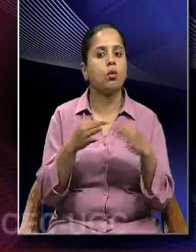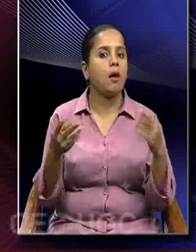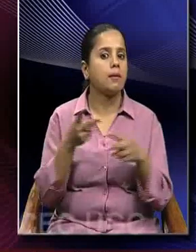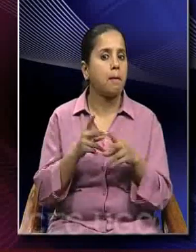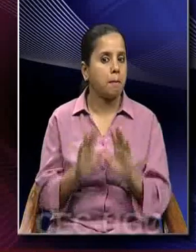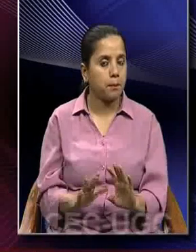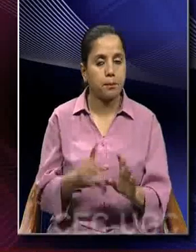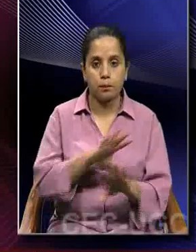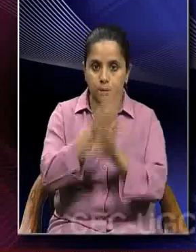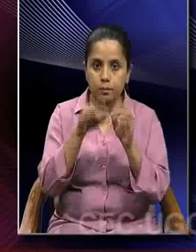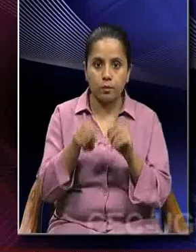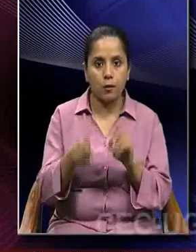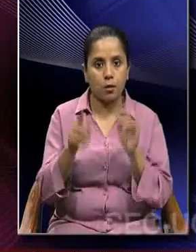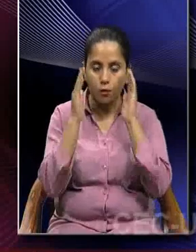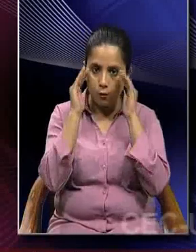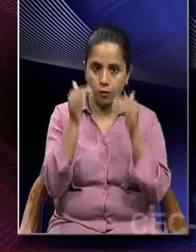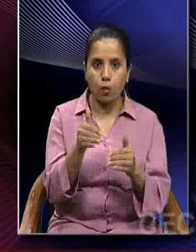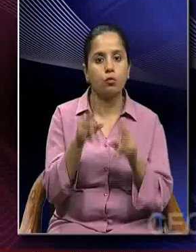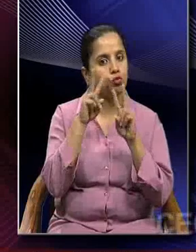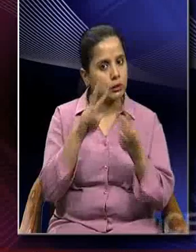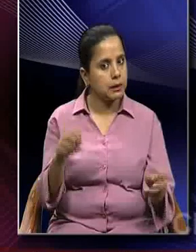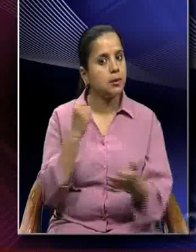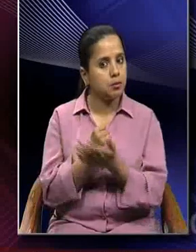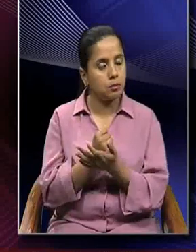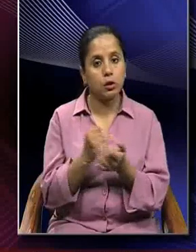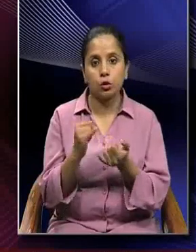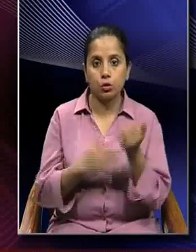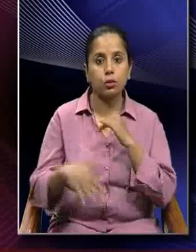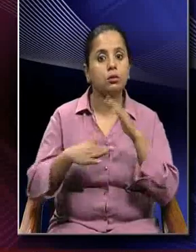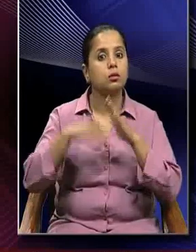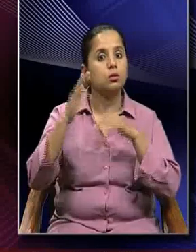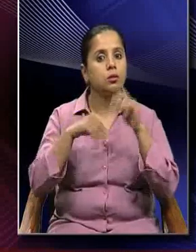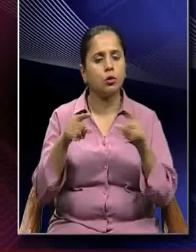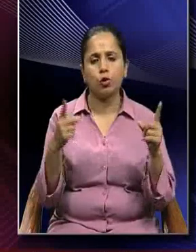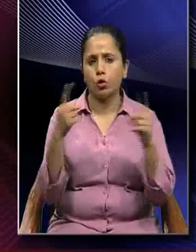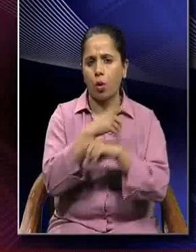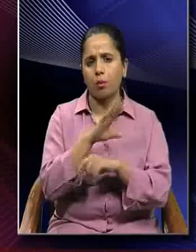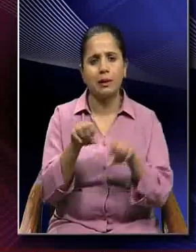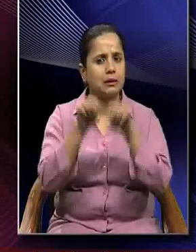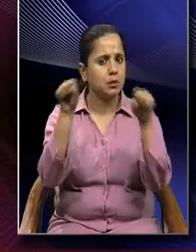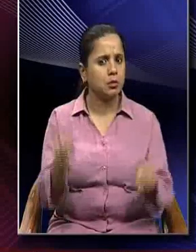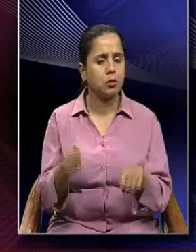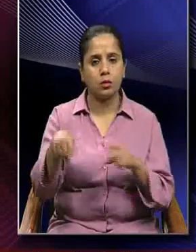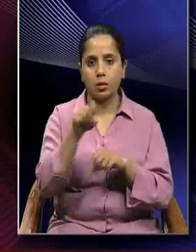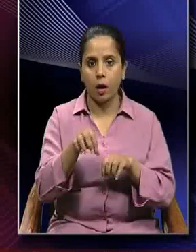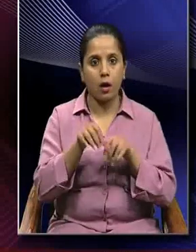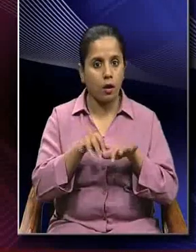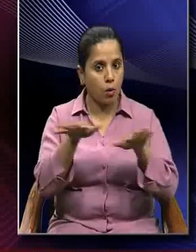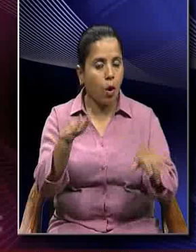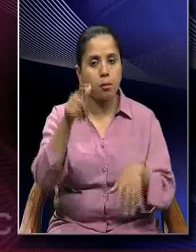of them deserve attention in research. Social structures are complex systems that can influence an